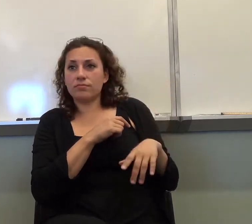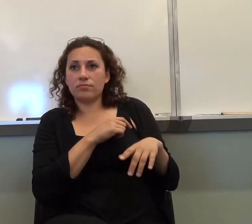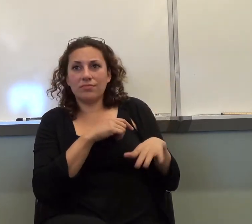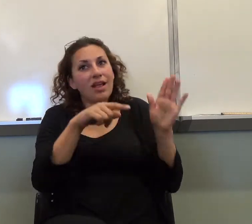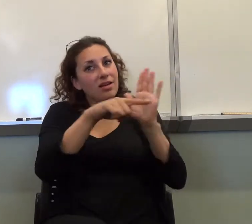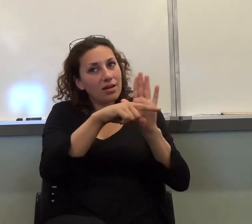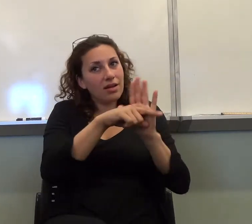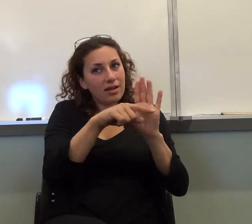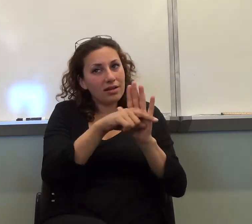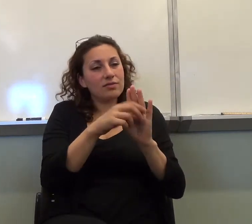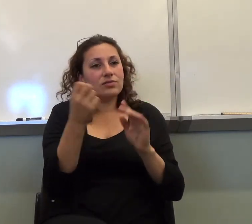minus 12.